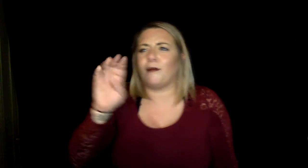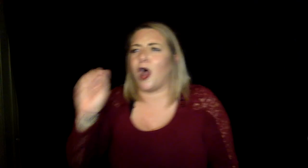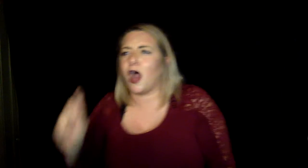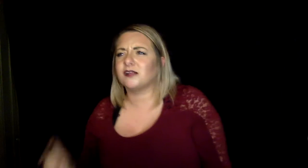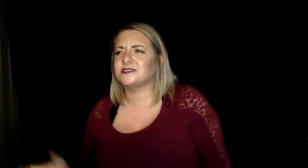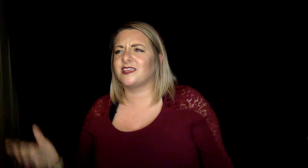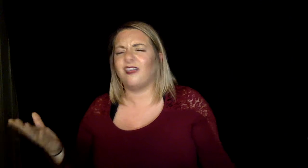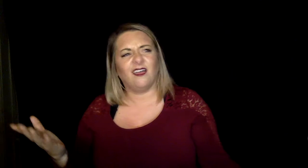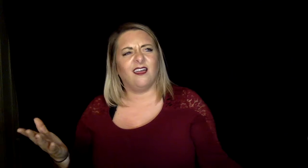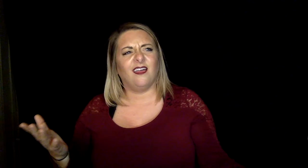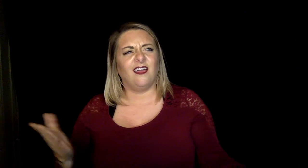Butterbox?